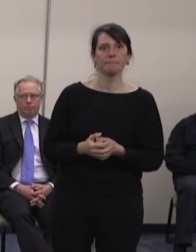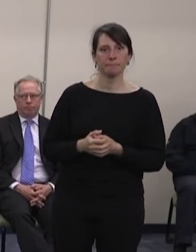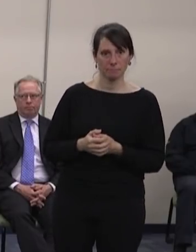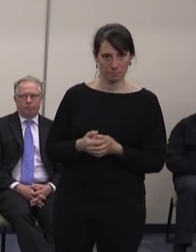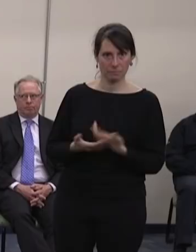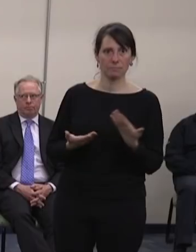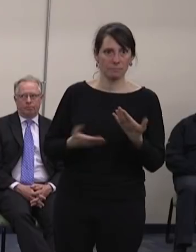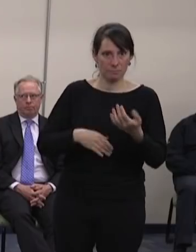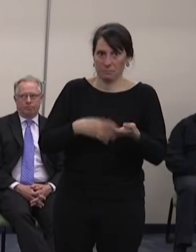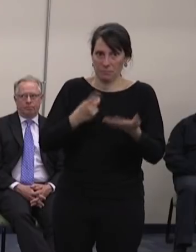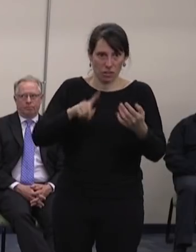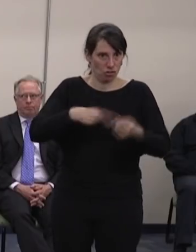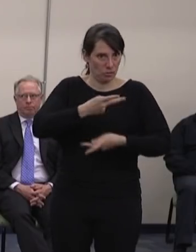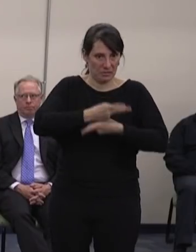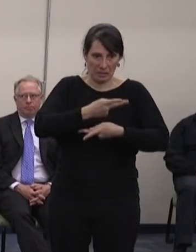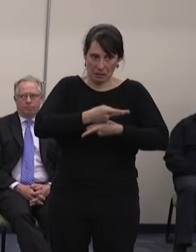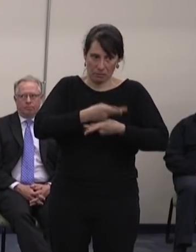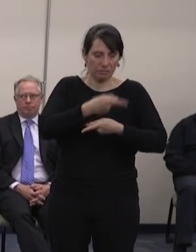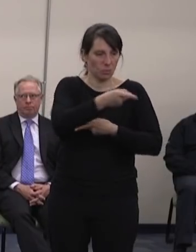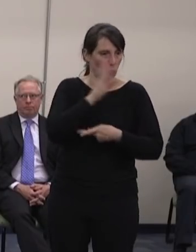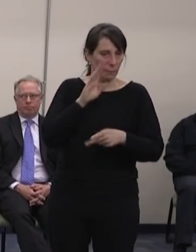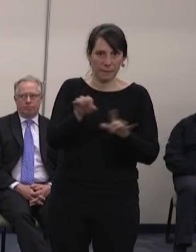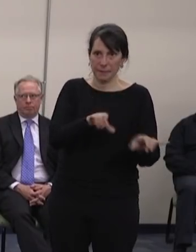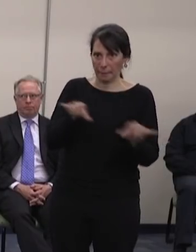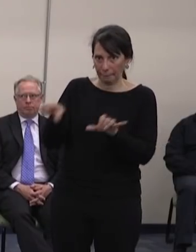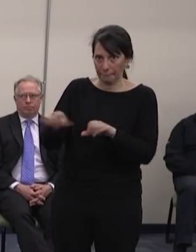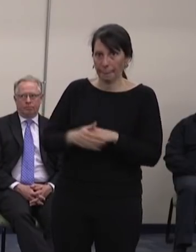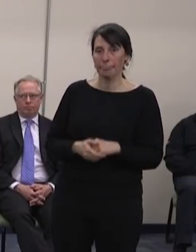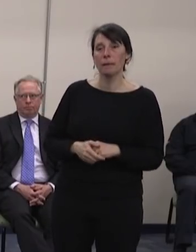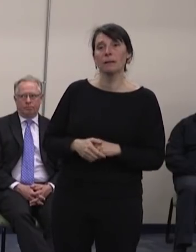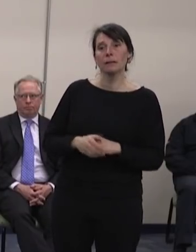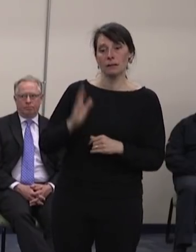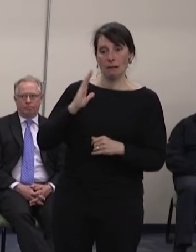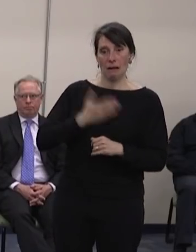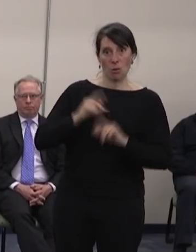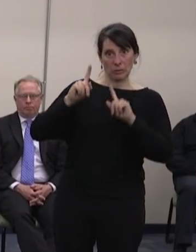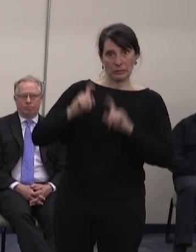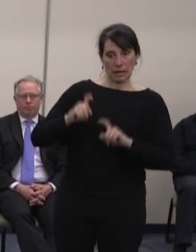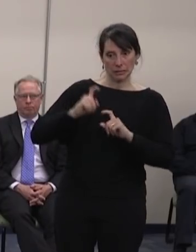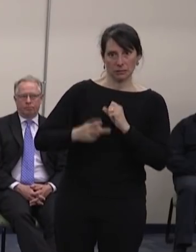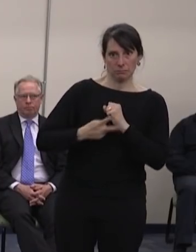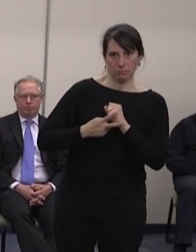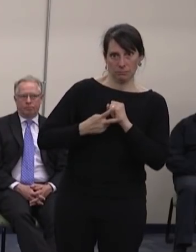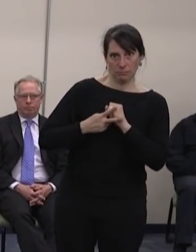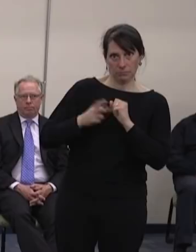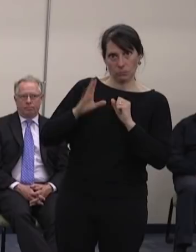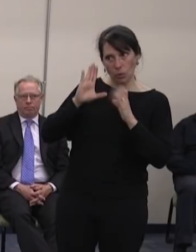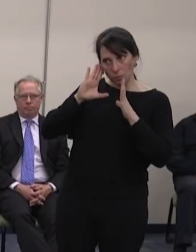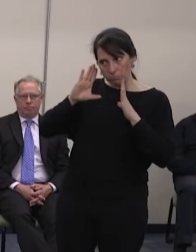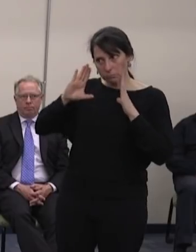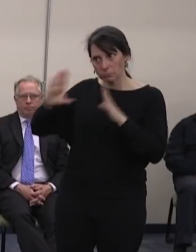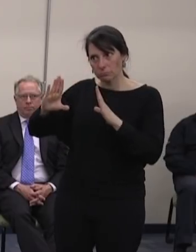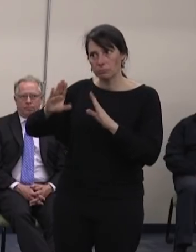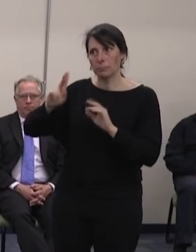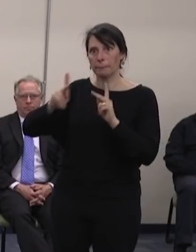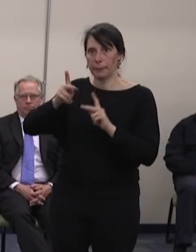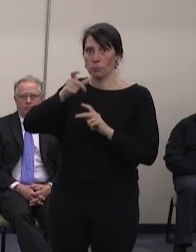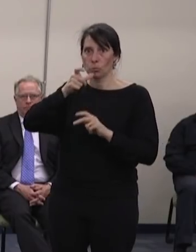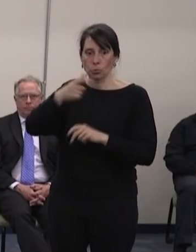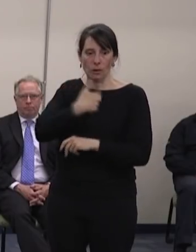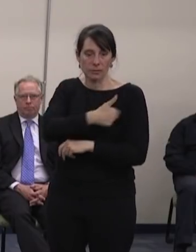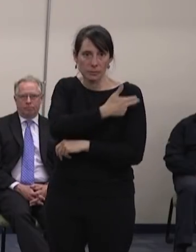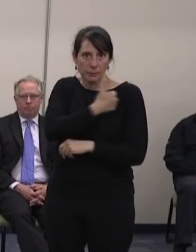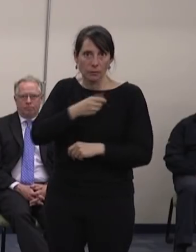Testing will become focused on individuals who are hospitalized or severely ill,